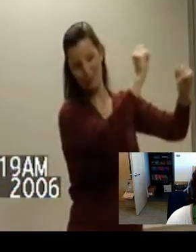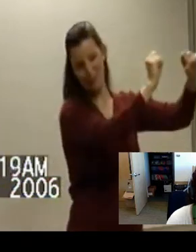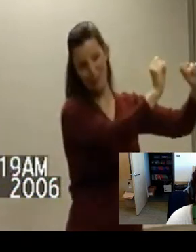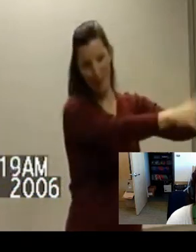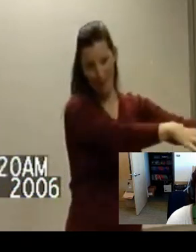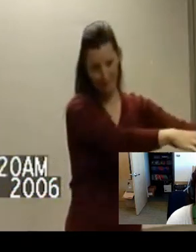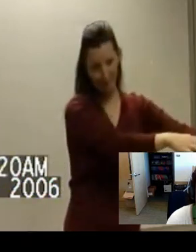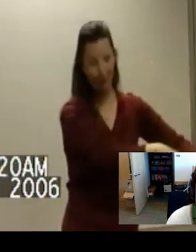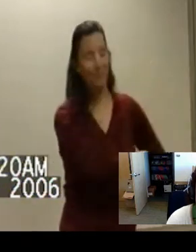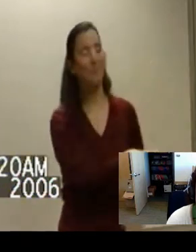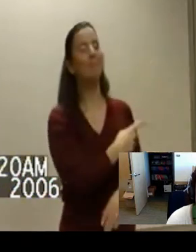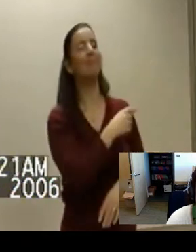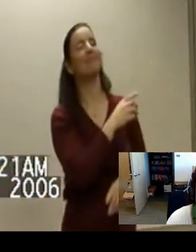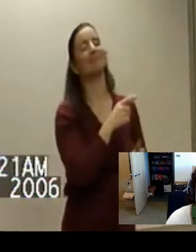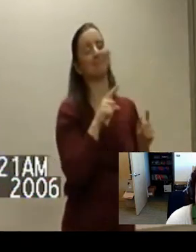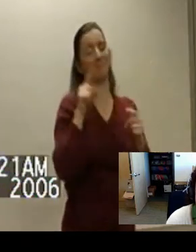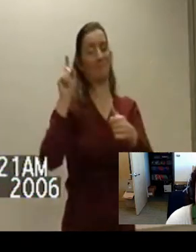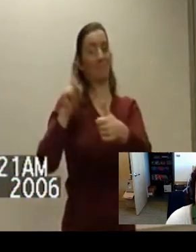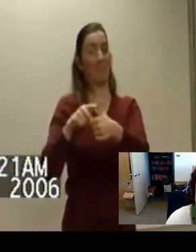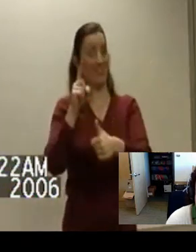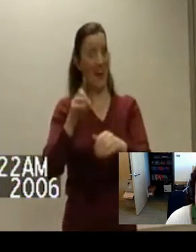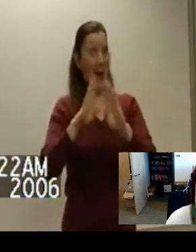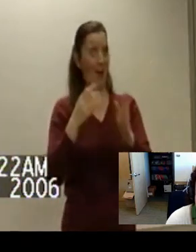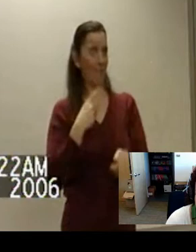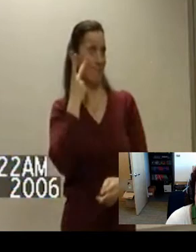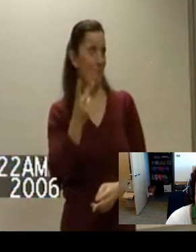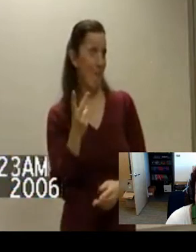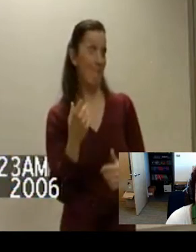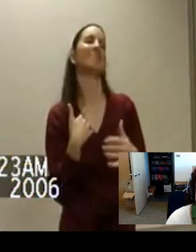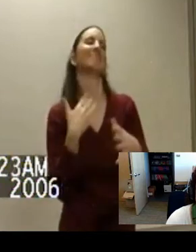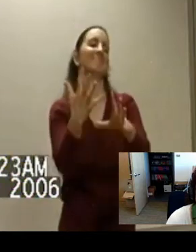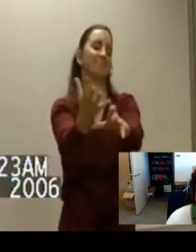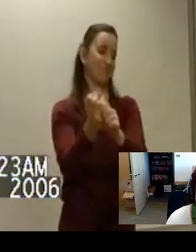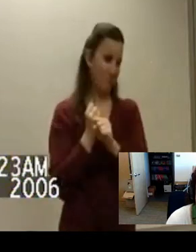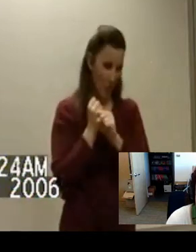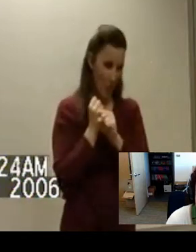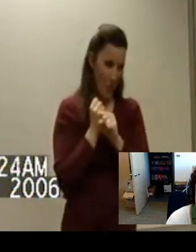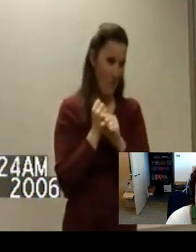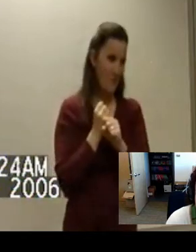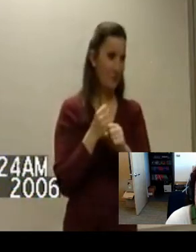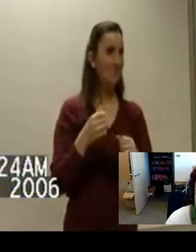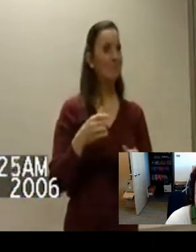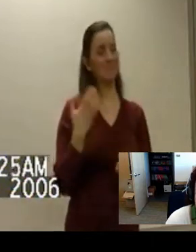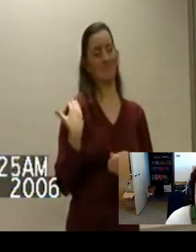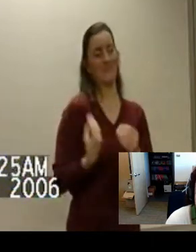Second house, we weren't really interested in. We really wanted the first house.